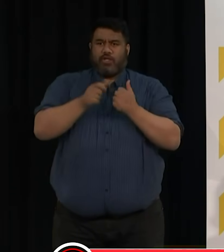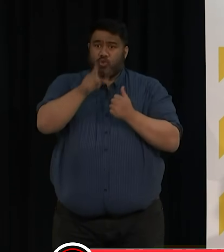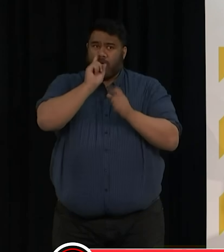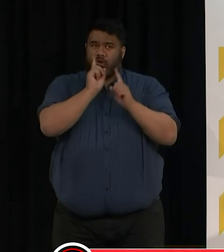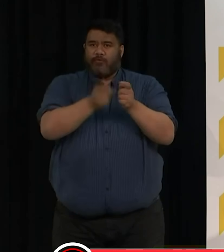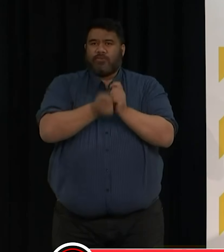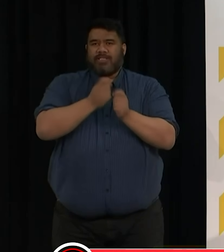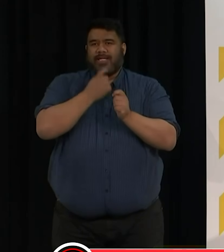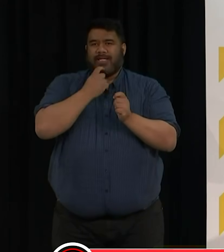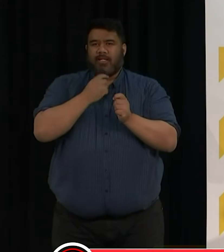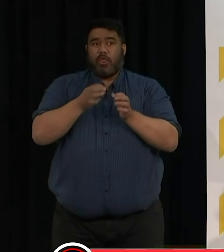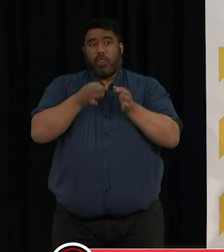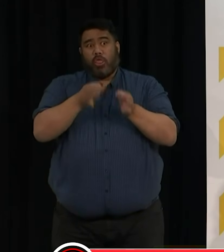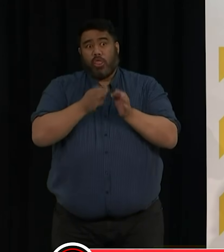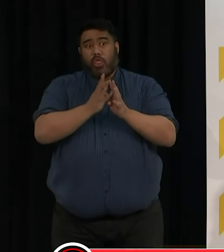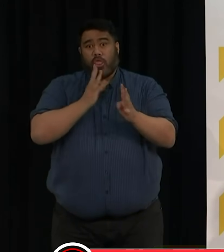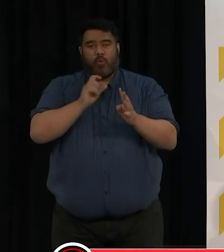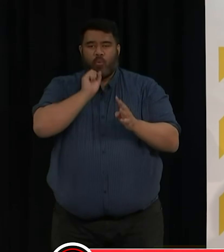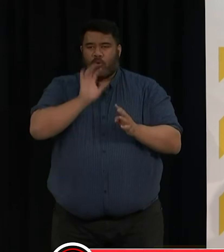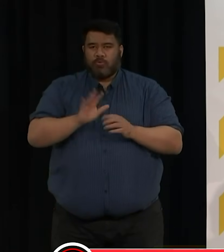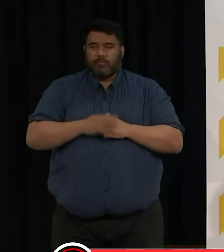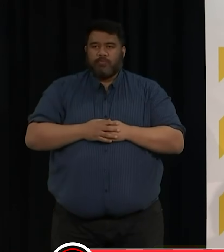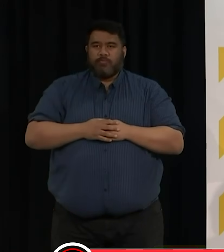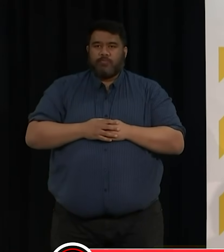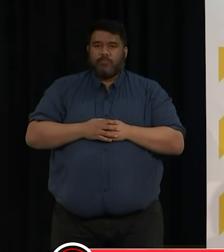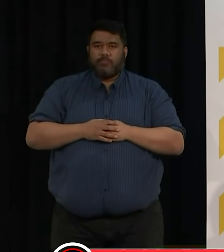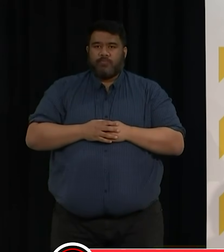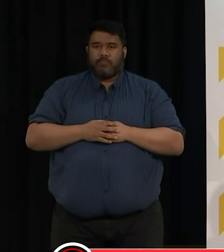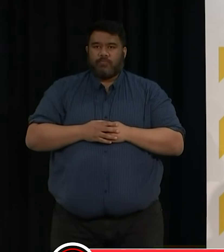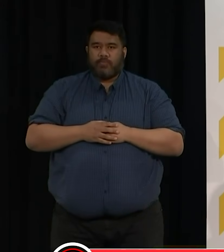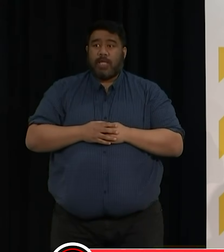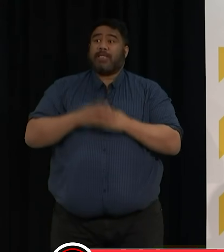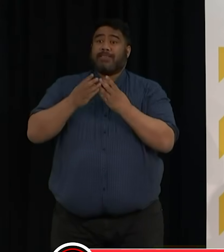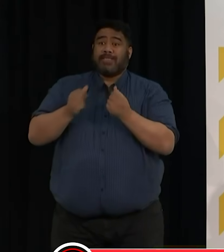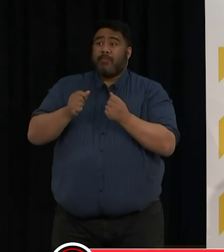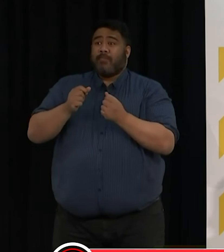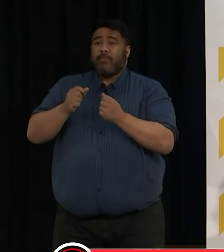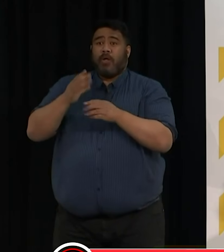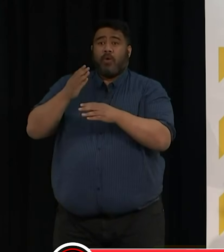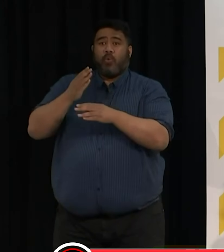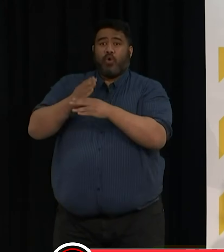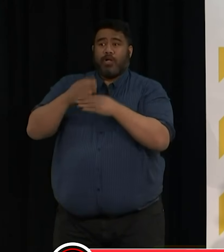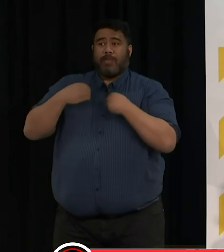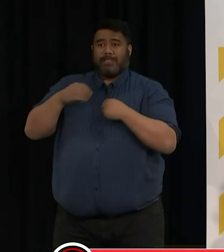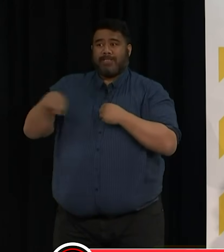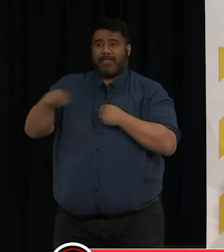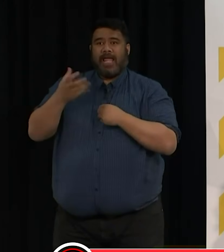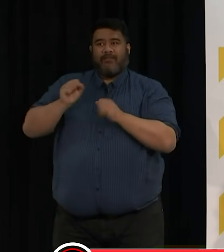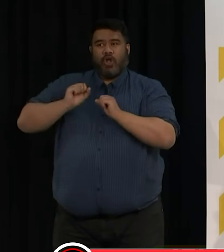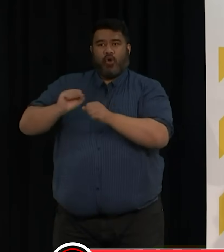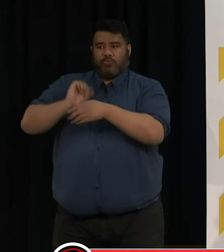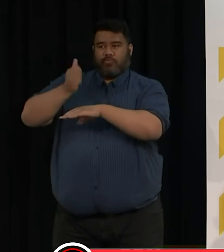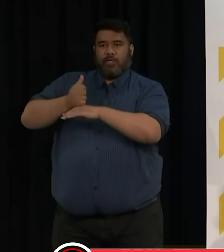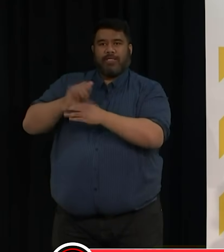swab. And some larger workplaces also have testing available on site for their staff. As this is surveillance